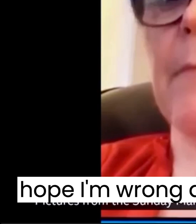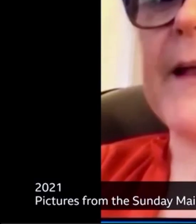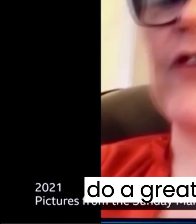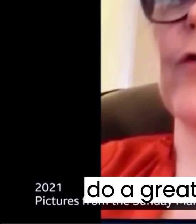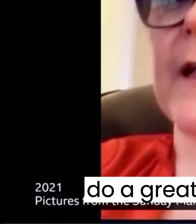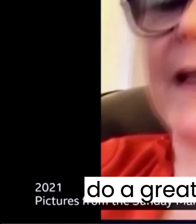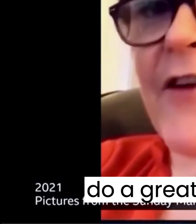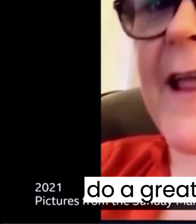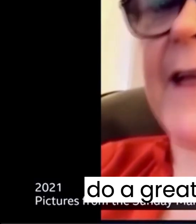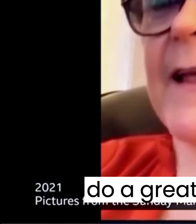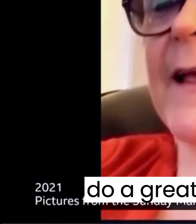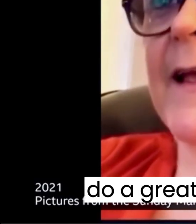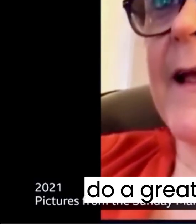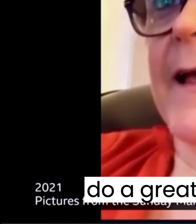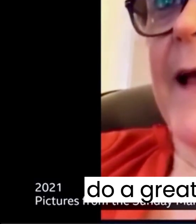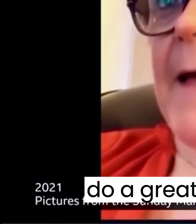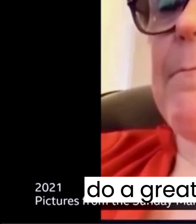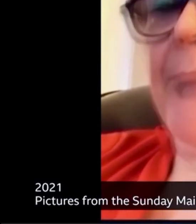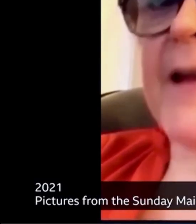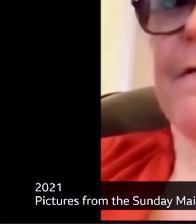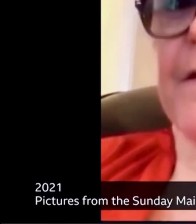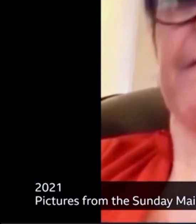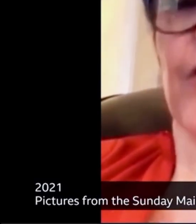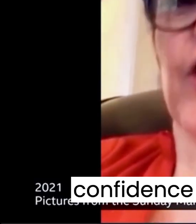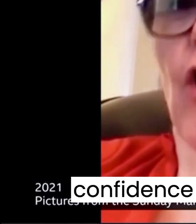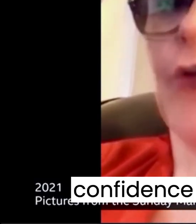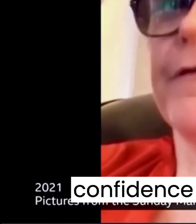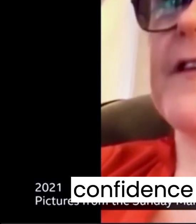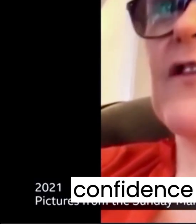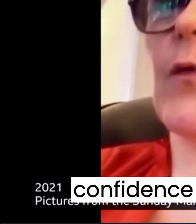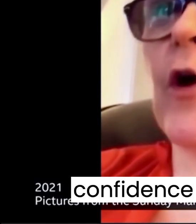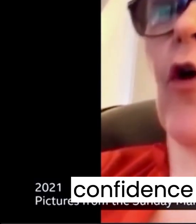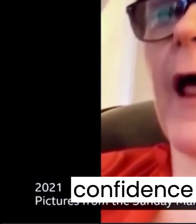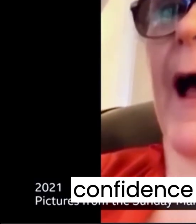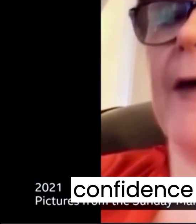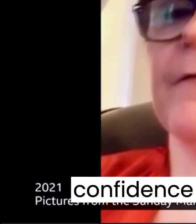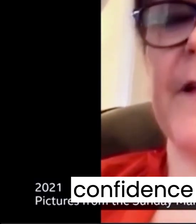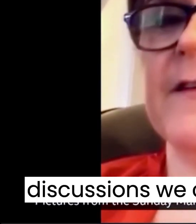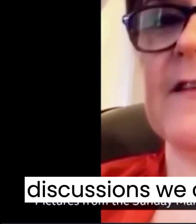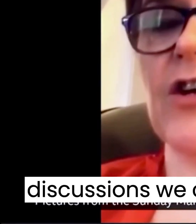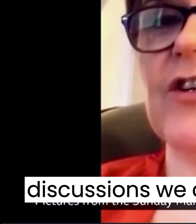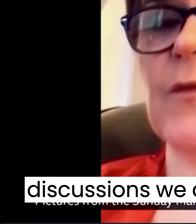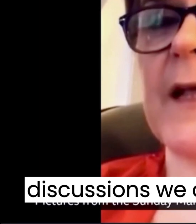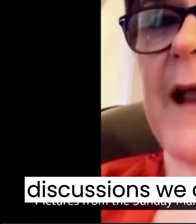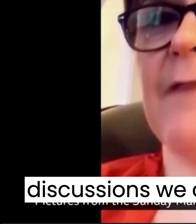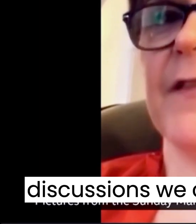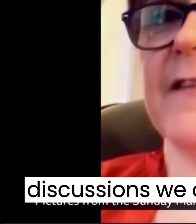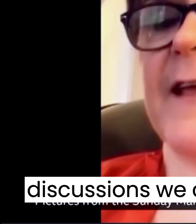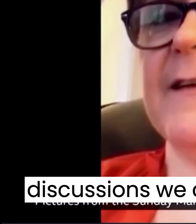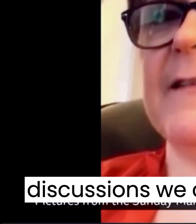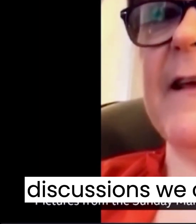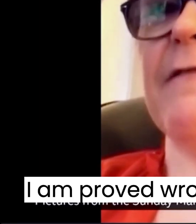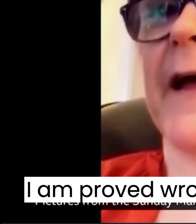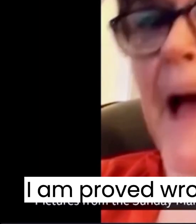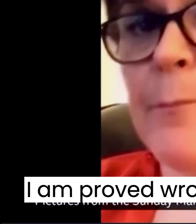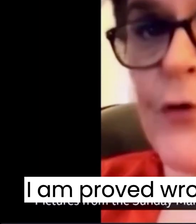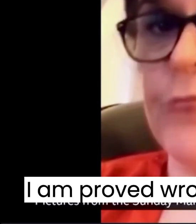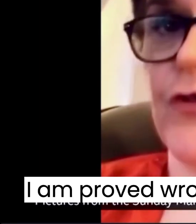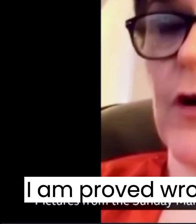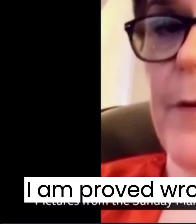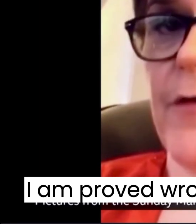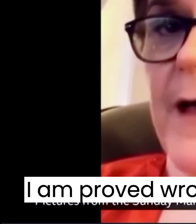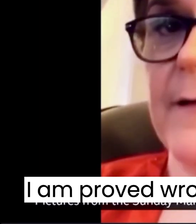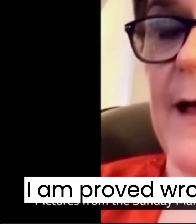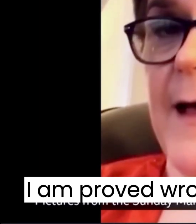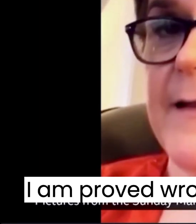it might do a great benefit for the confidence we all have in the discussions we can have in this NEC if I am proved